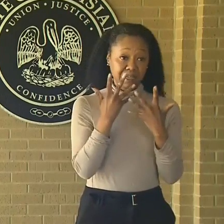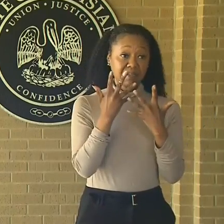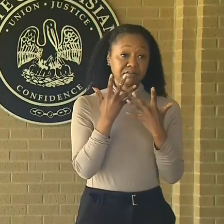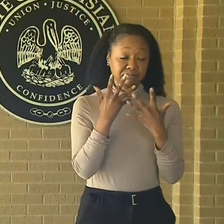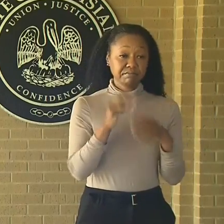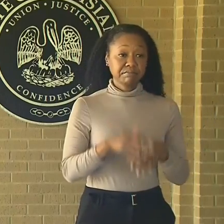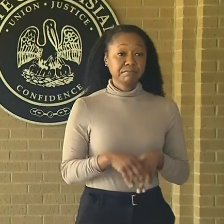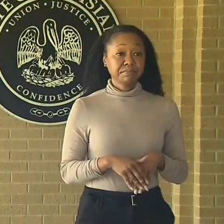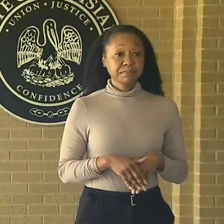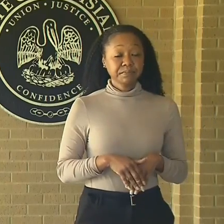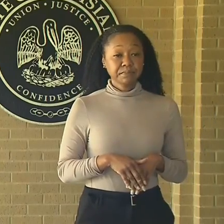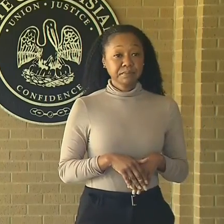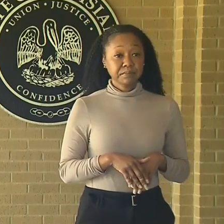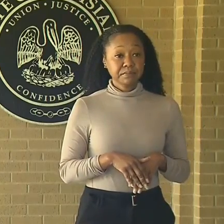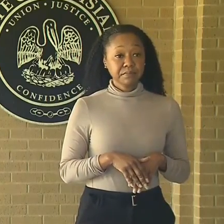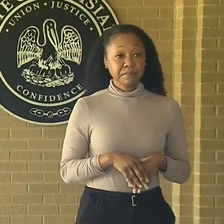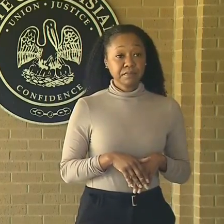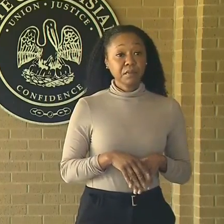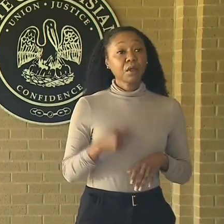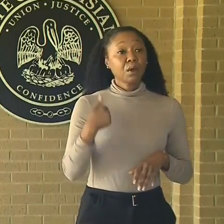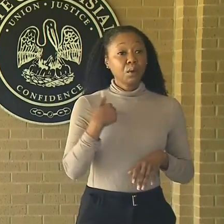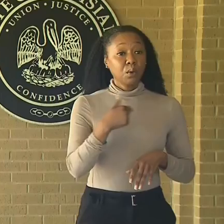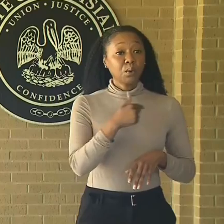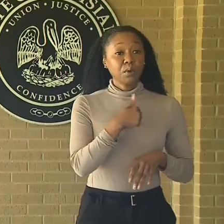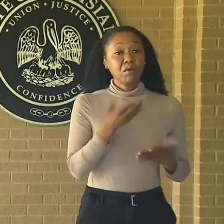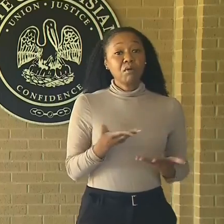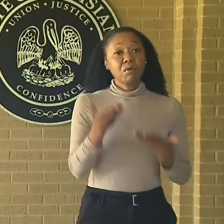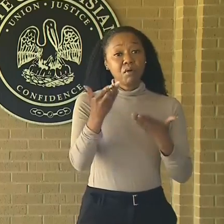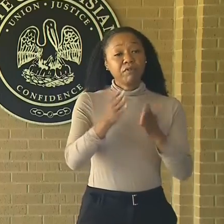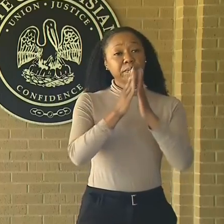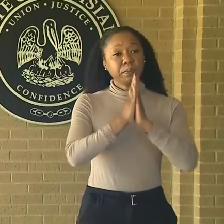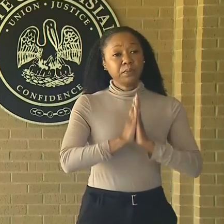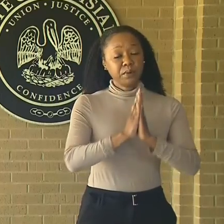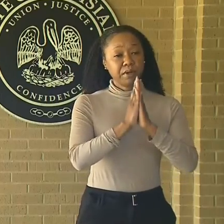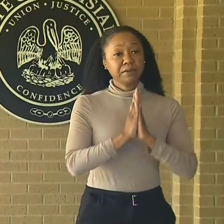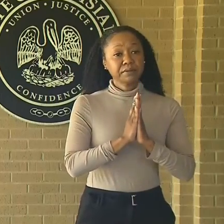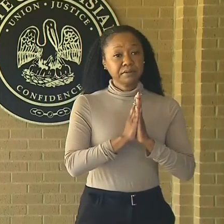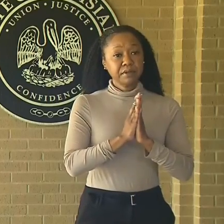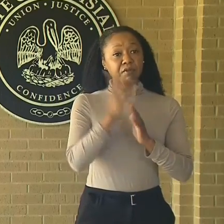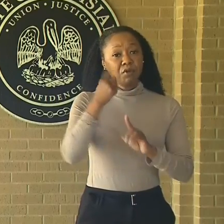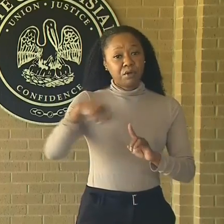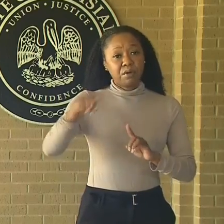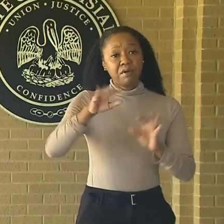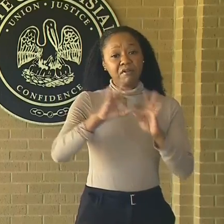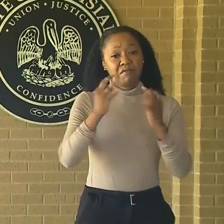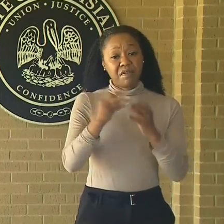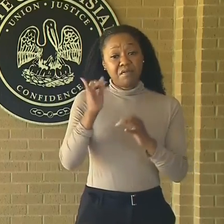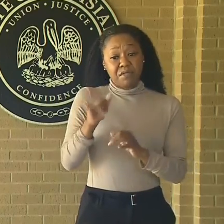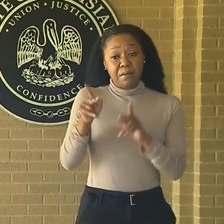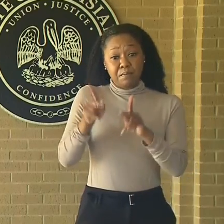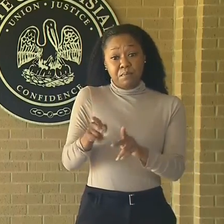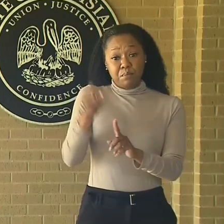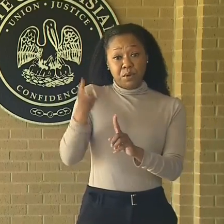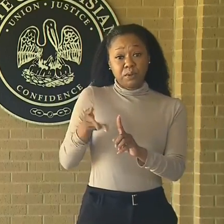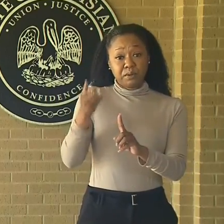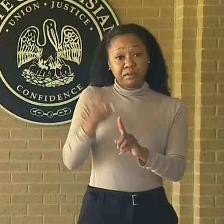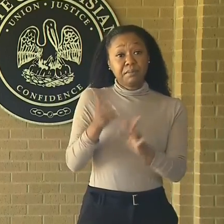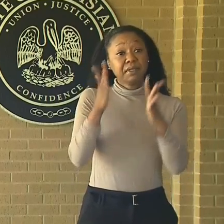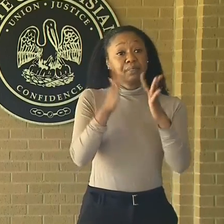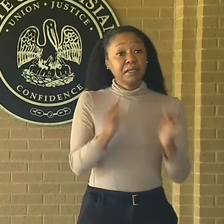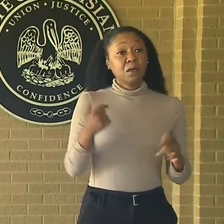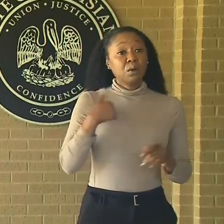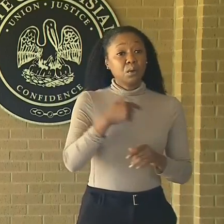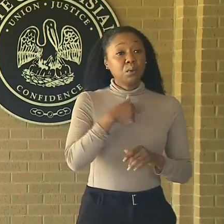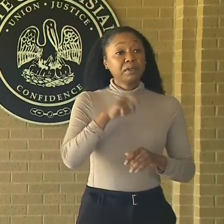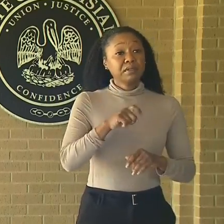tragic, and certainly we ought to offer our prayers to the family of that gentleman. At the same time, we